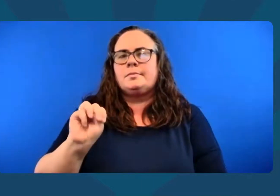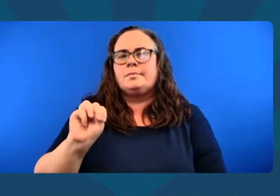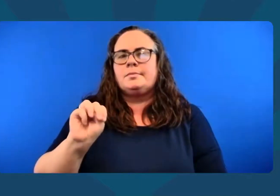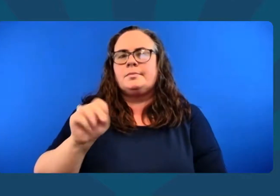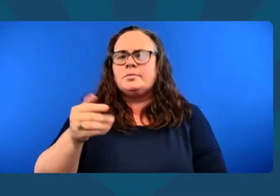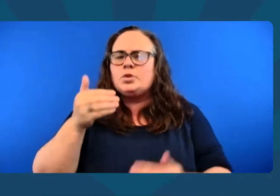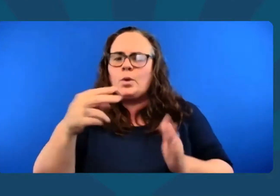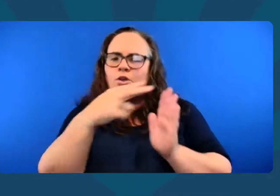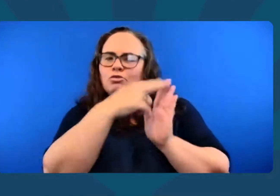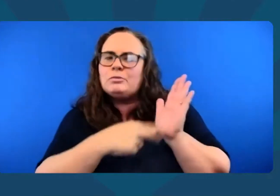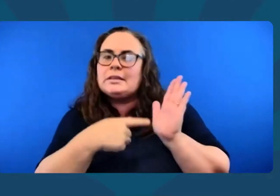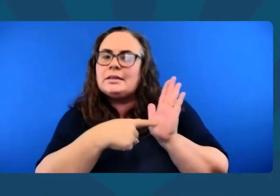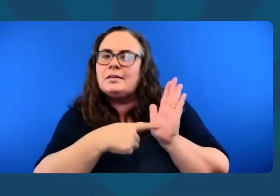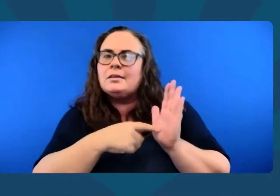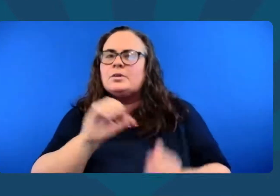www.garlandaz.com.